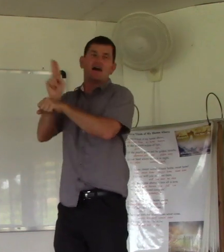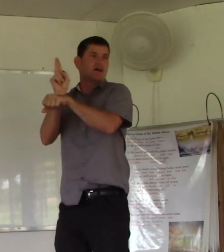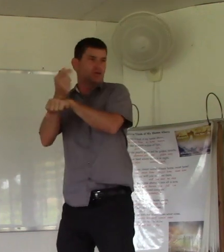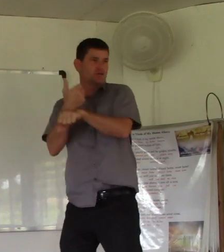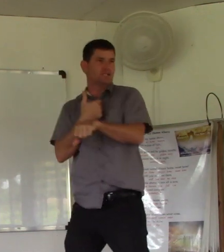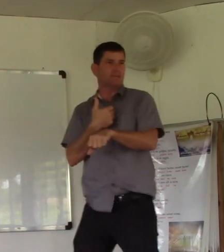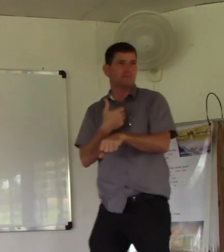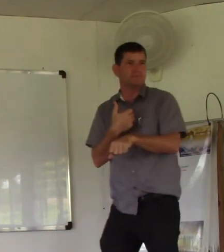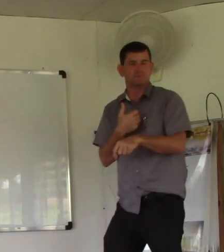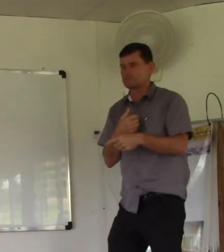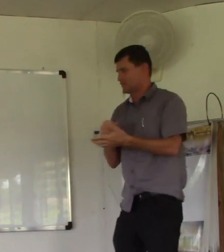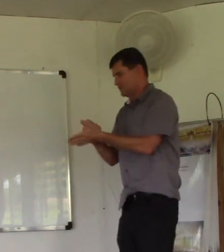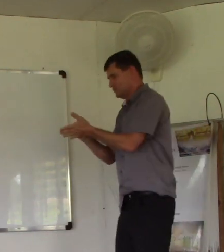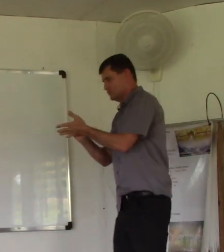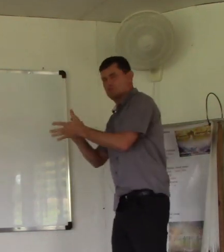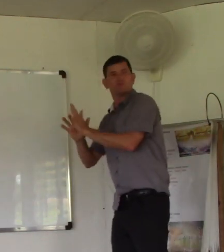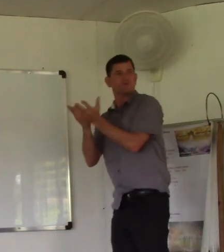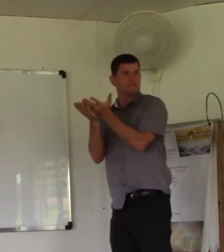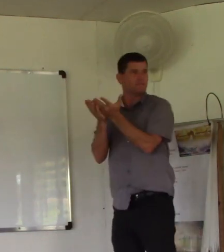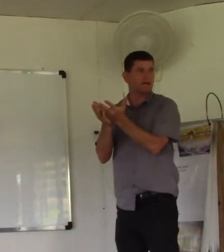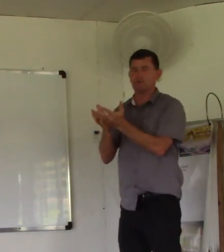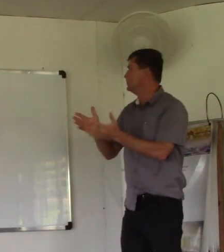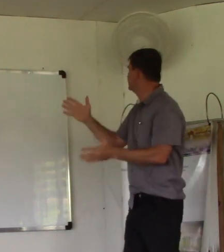God used him to write the Bible.